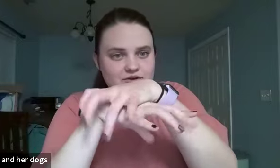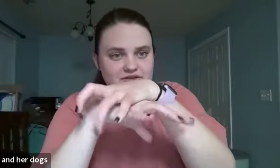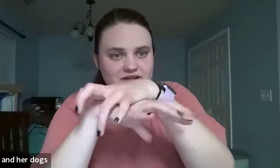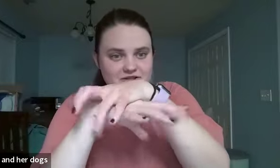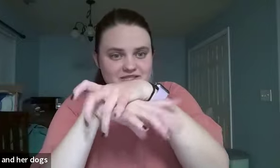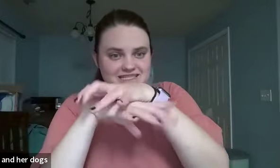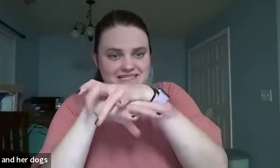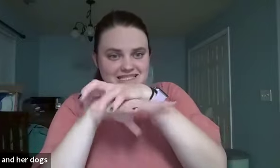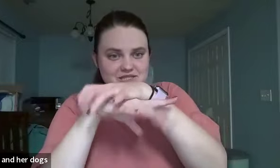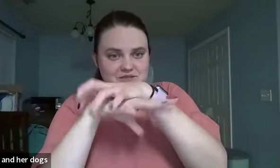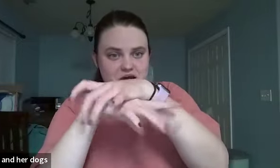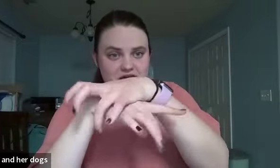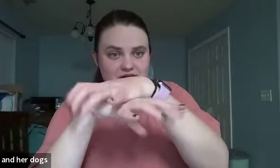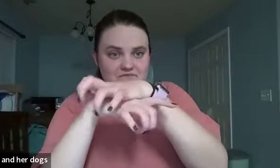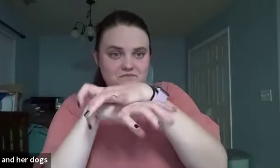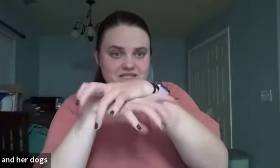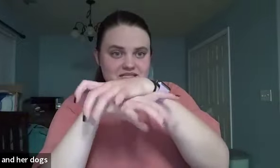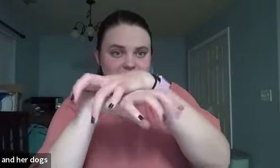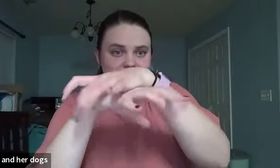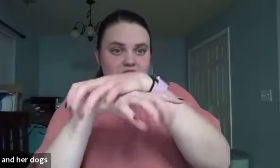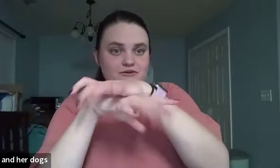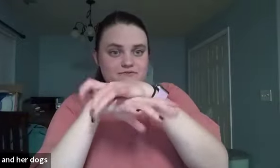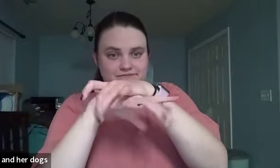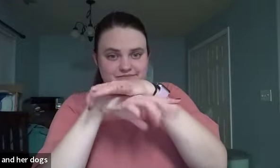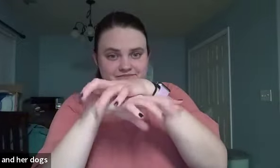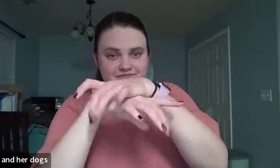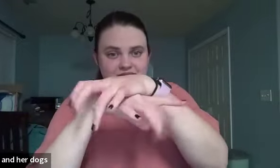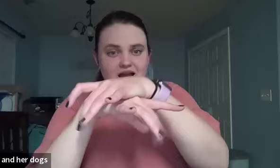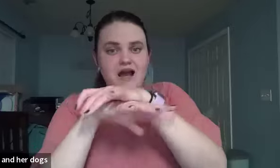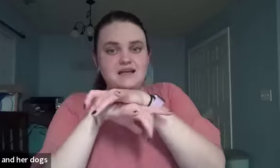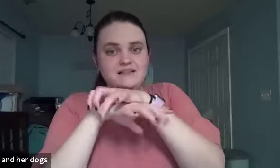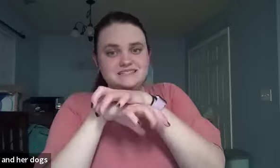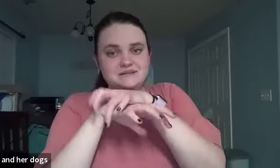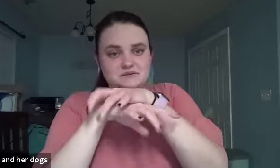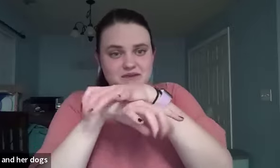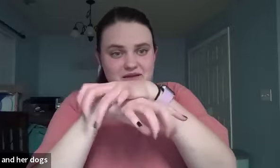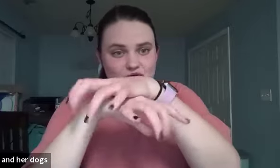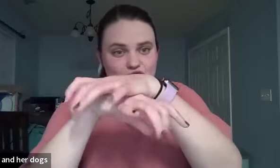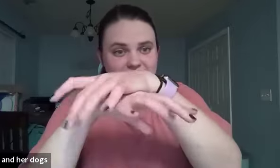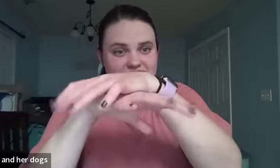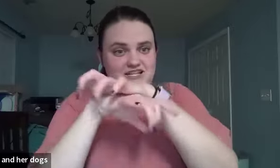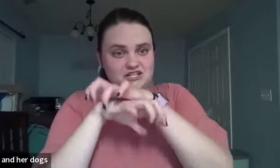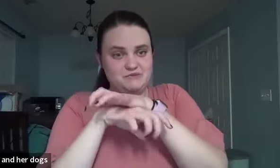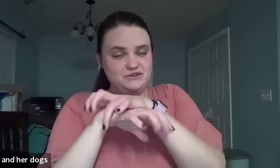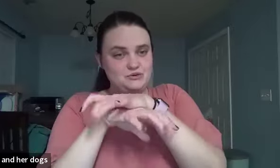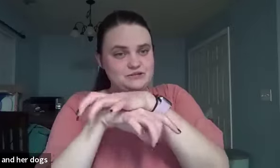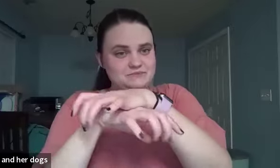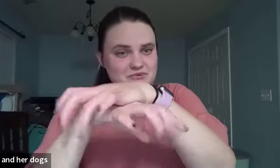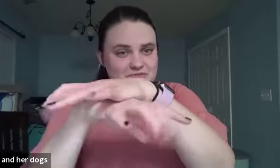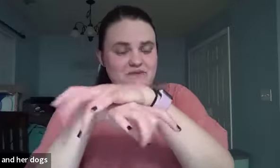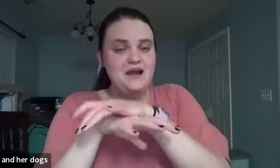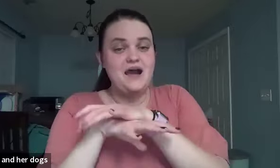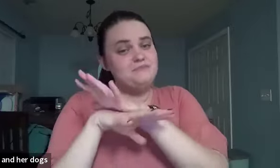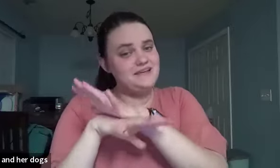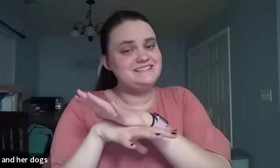your fingers. Spider, spider. I like to sometimes make it move like it's actually coming towards people, mainly